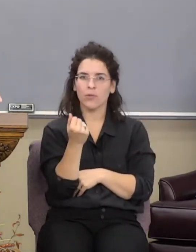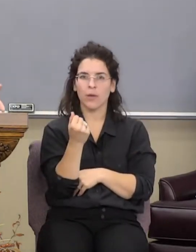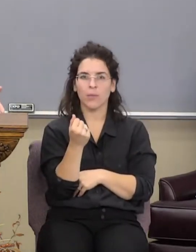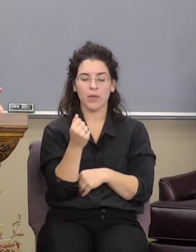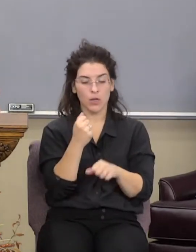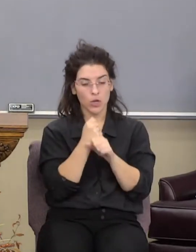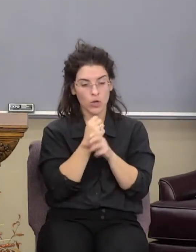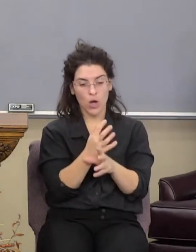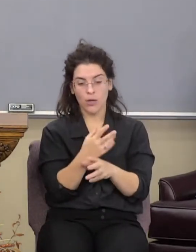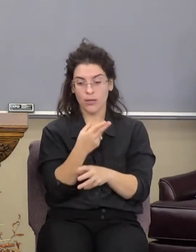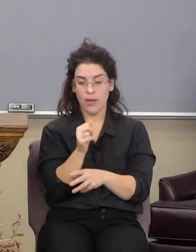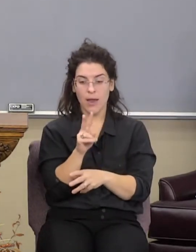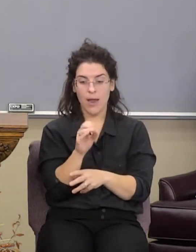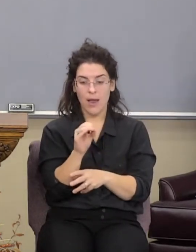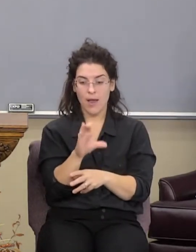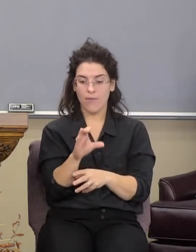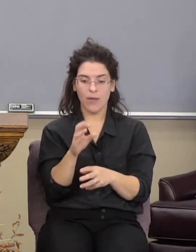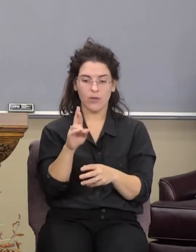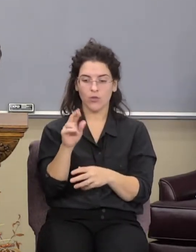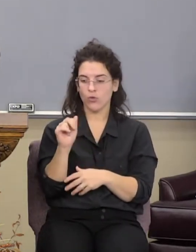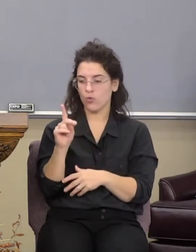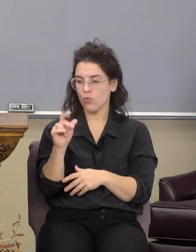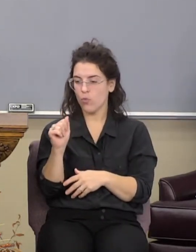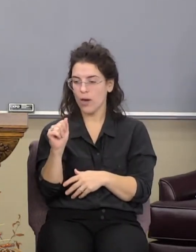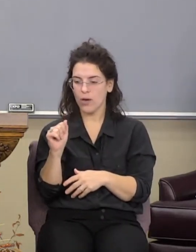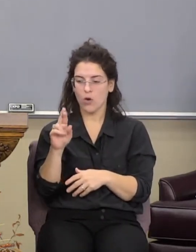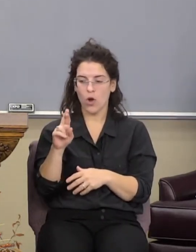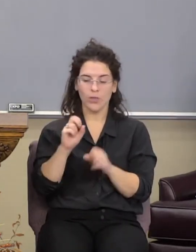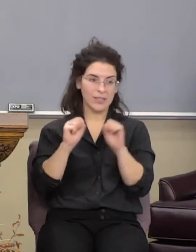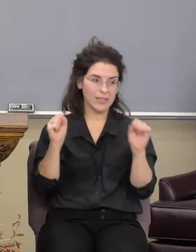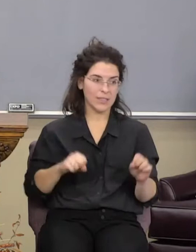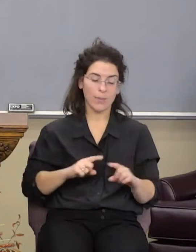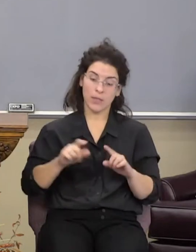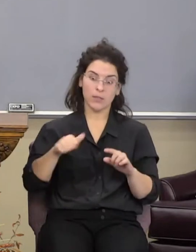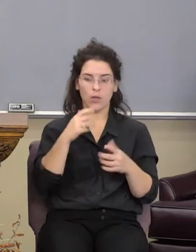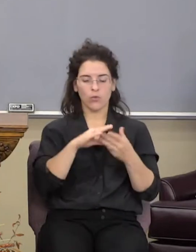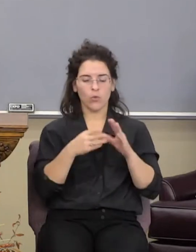to the radar system, but that's another story. But the point is this,